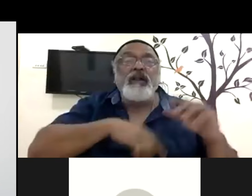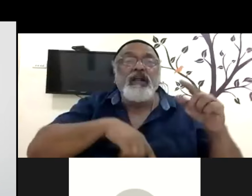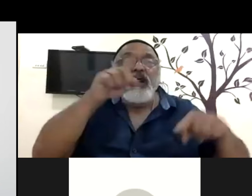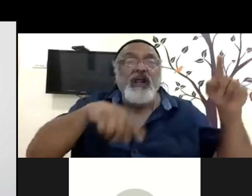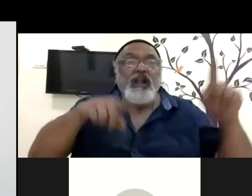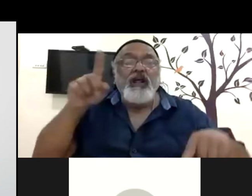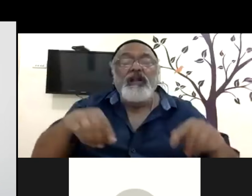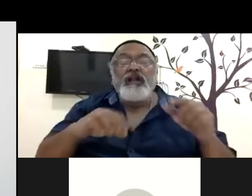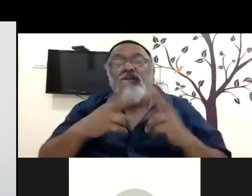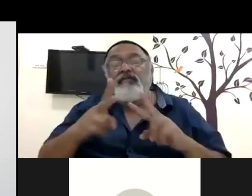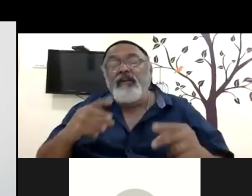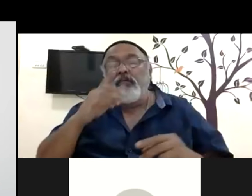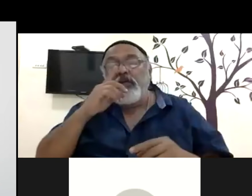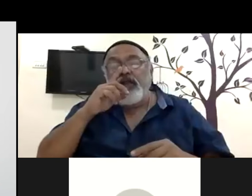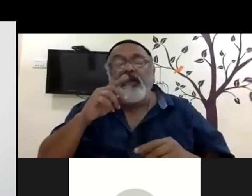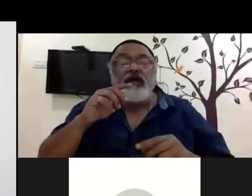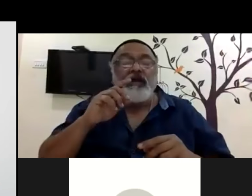genders, or whatever.